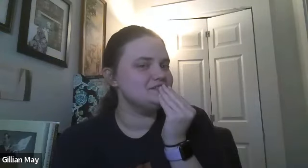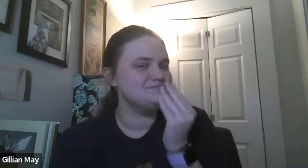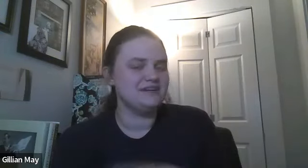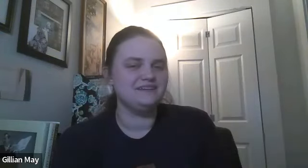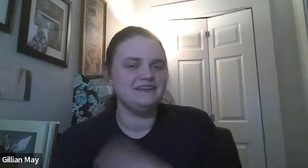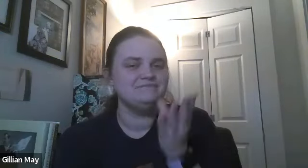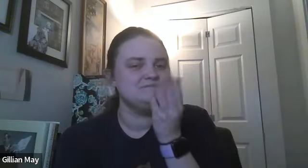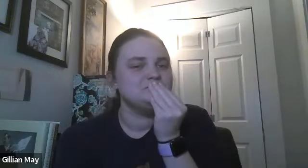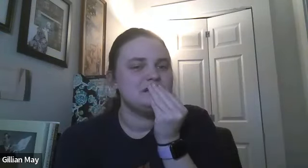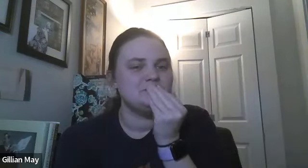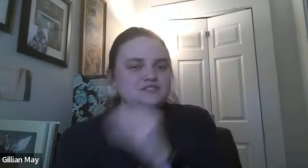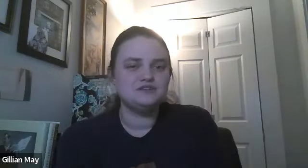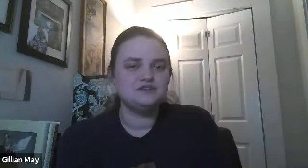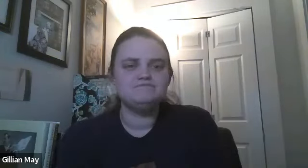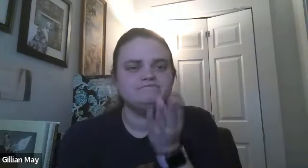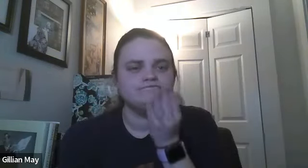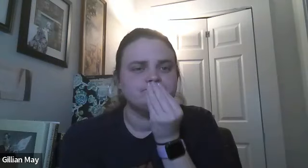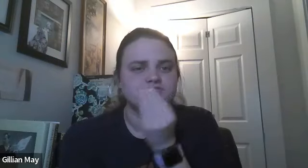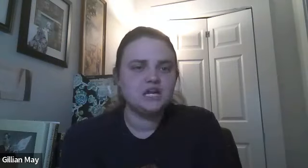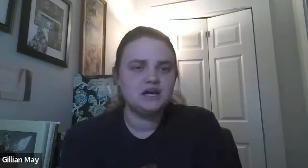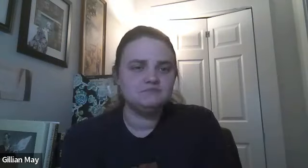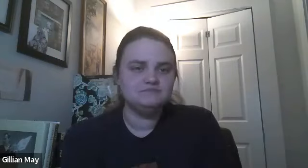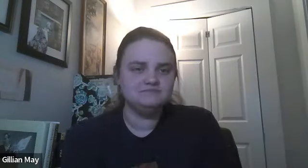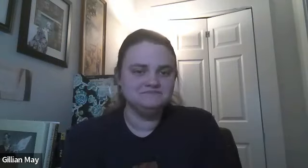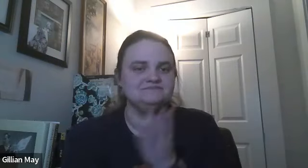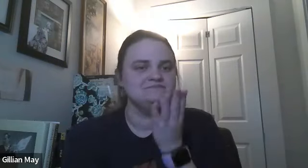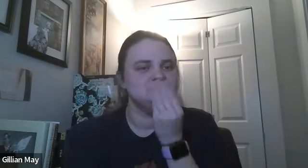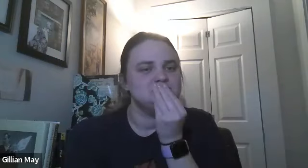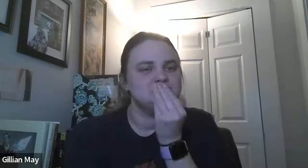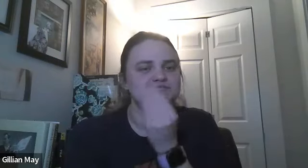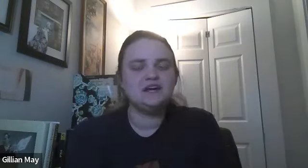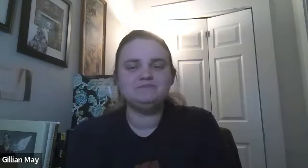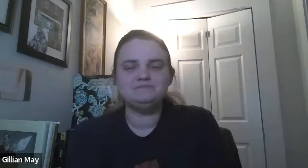bring it like, I want you to close. Shut up. Shut up.